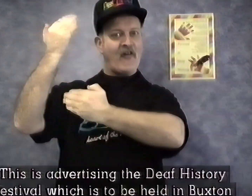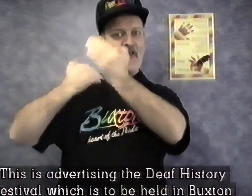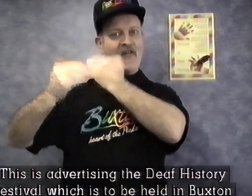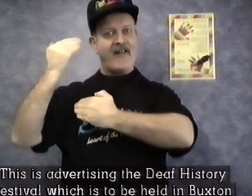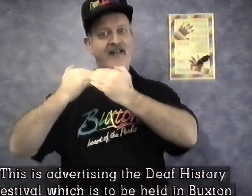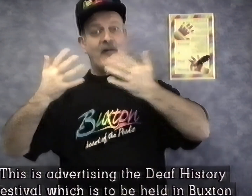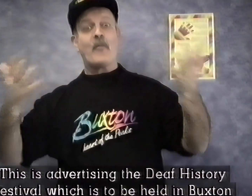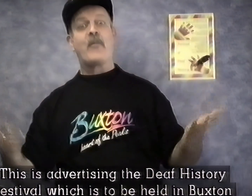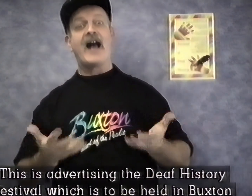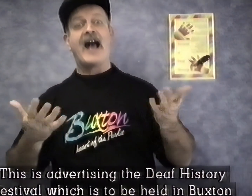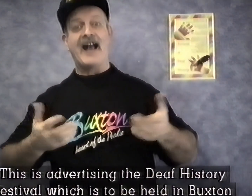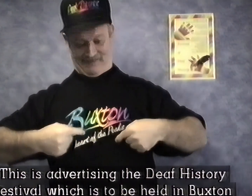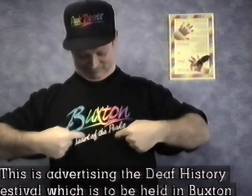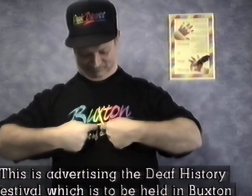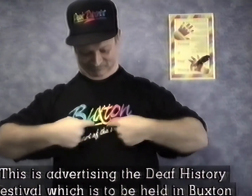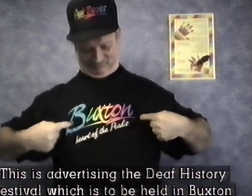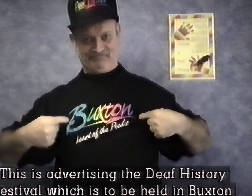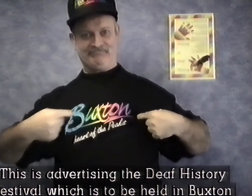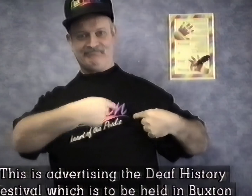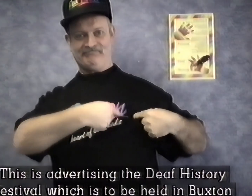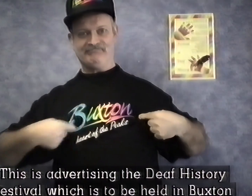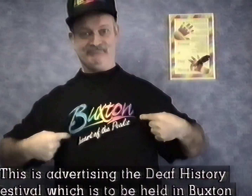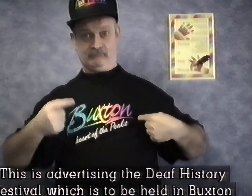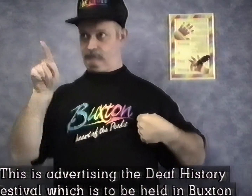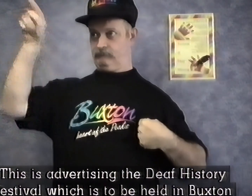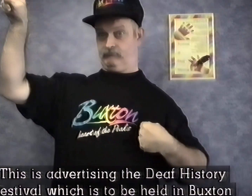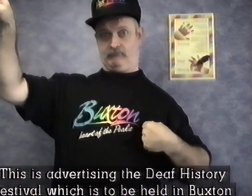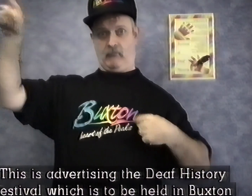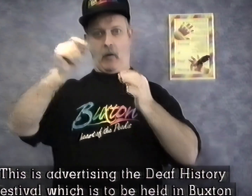the Deaf History Festival, which is to be held over in Buxton.